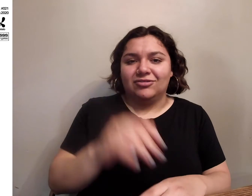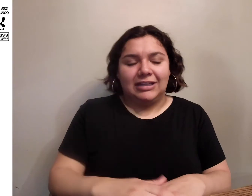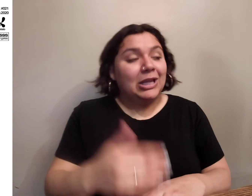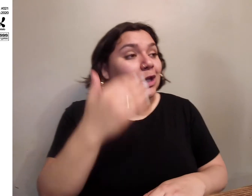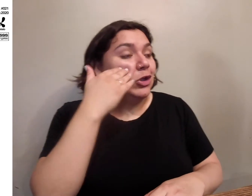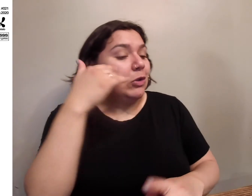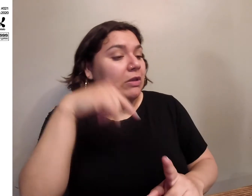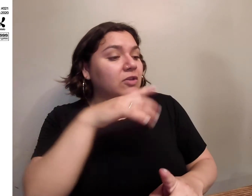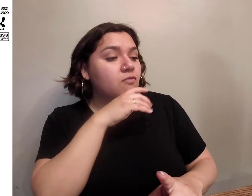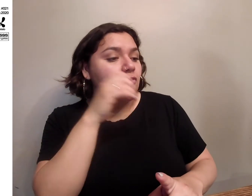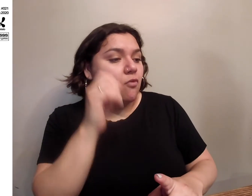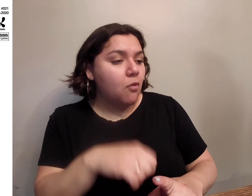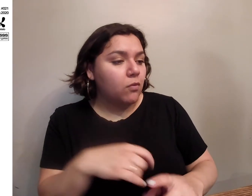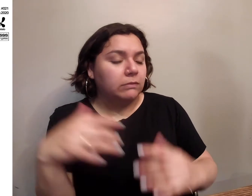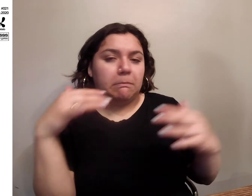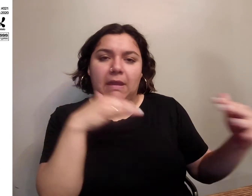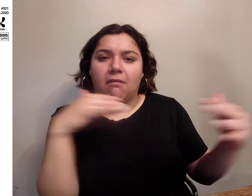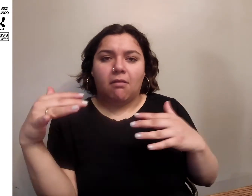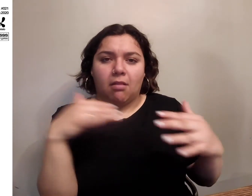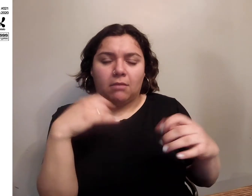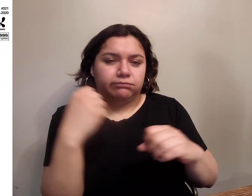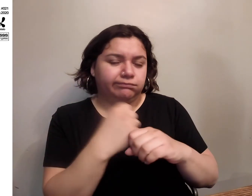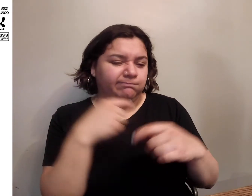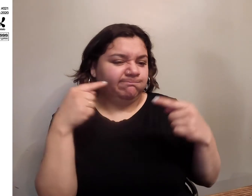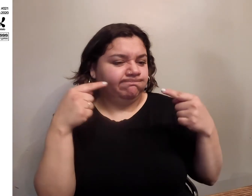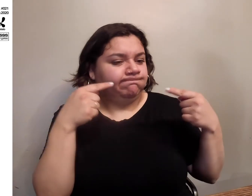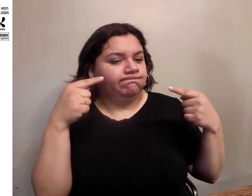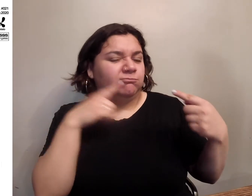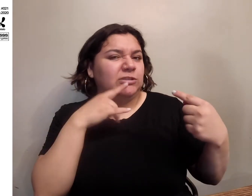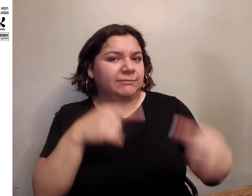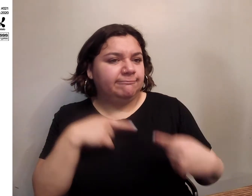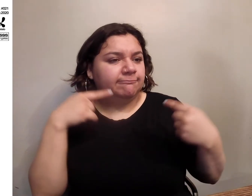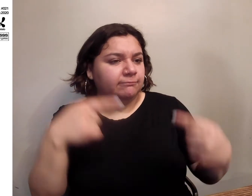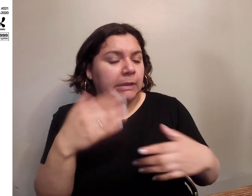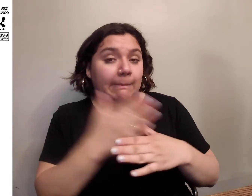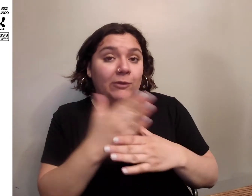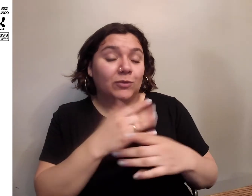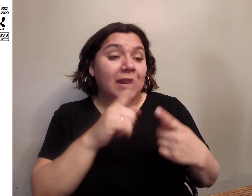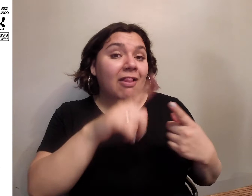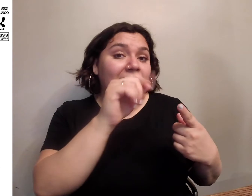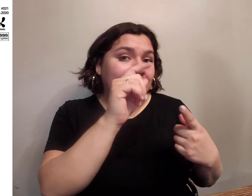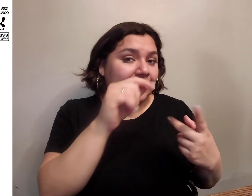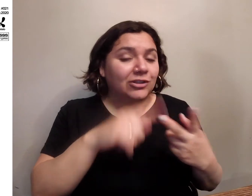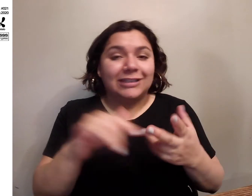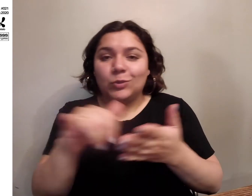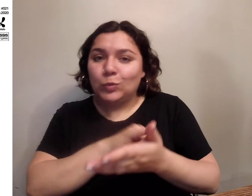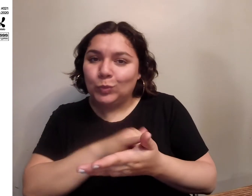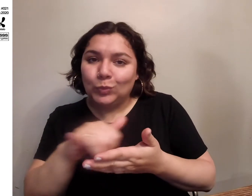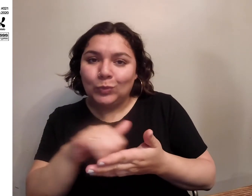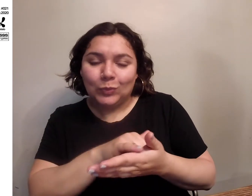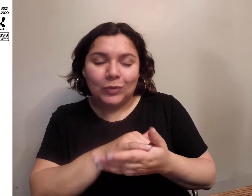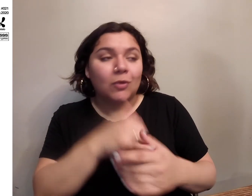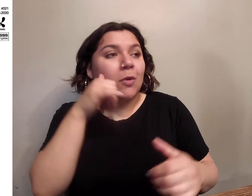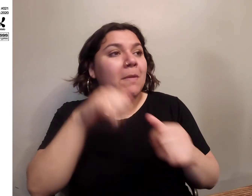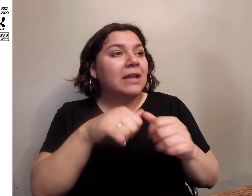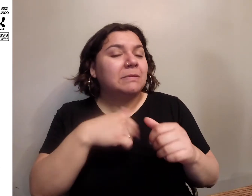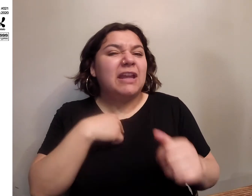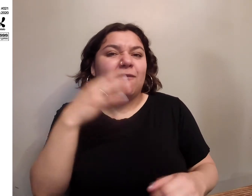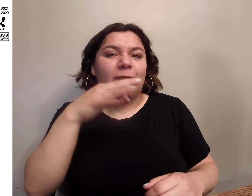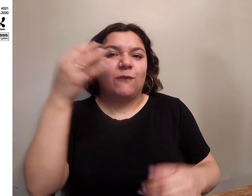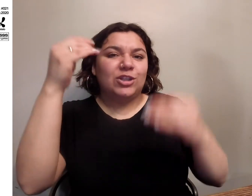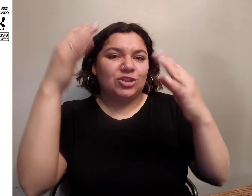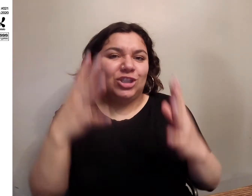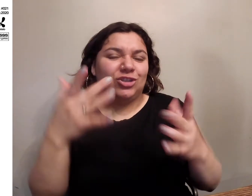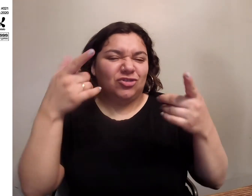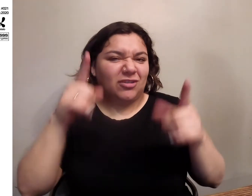this old battle between Los Angeles and New York reminds me so much of a French teacher I